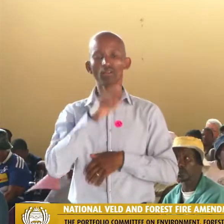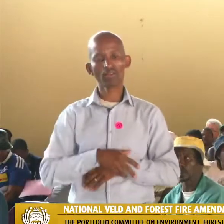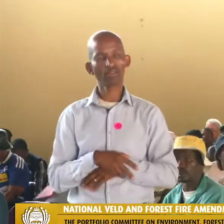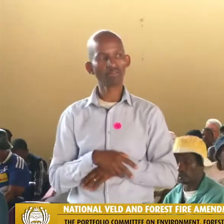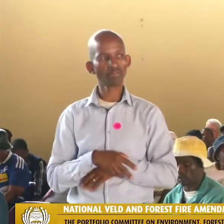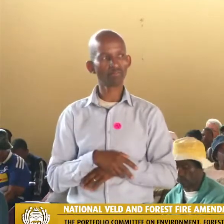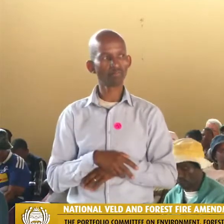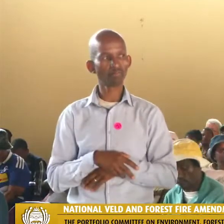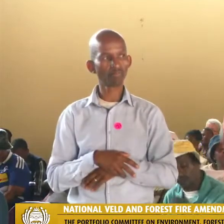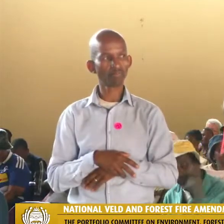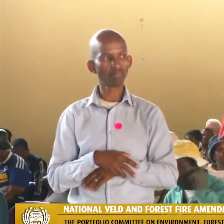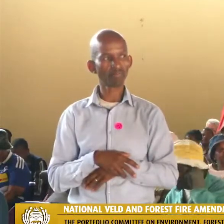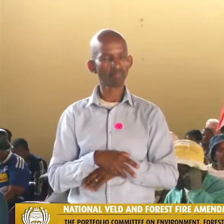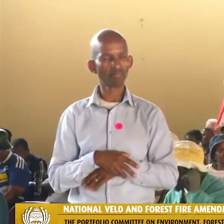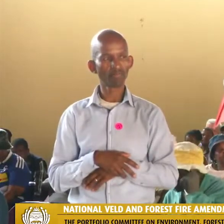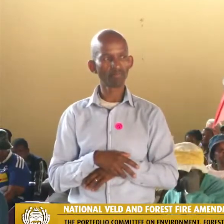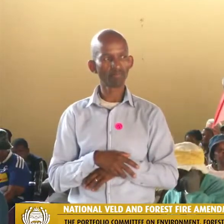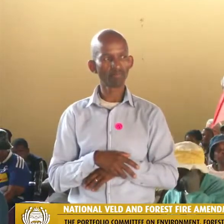use water.